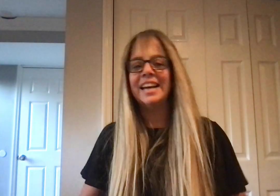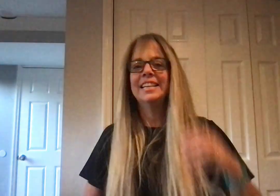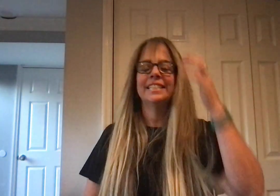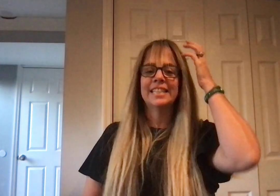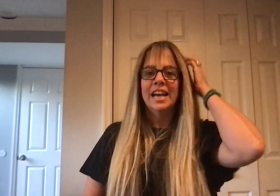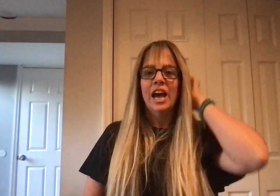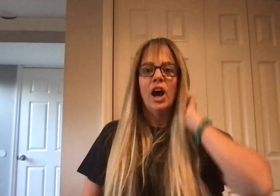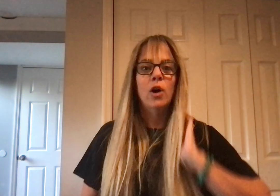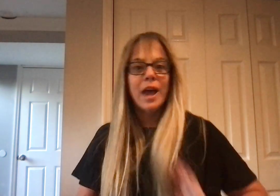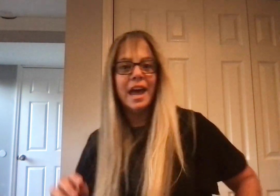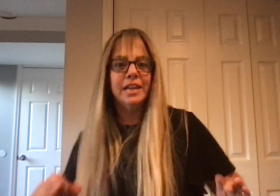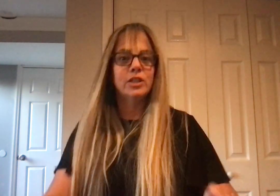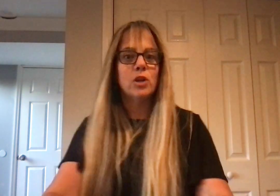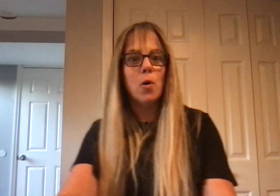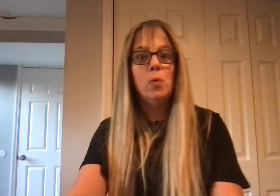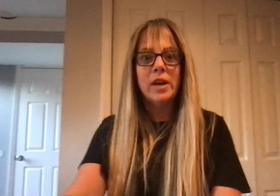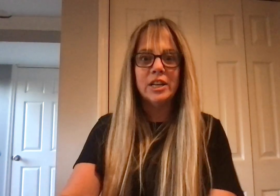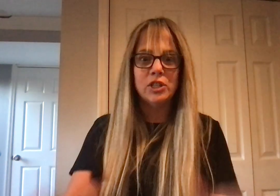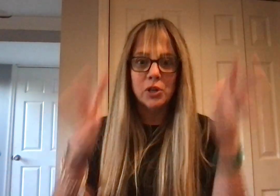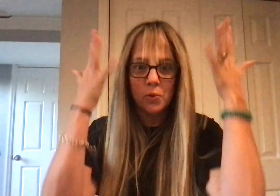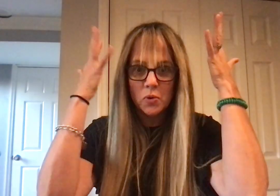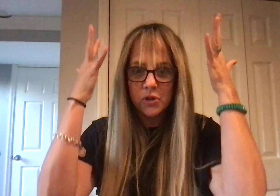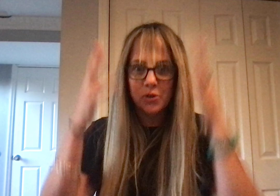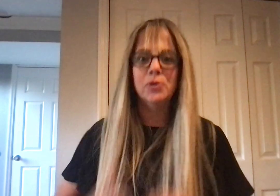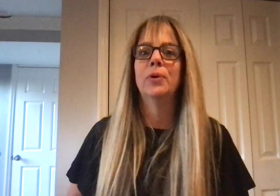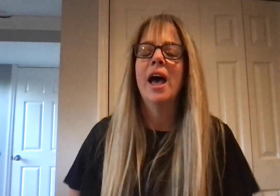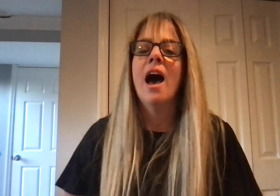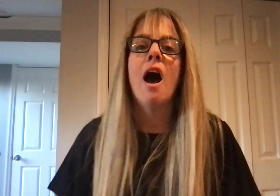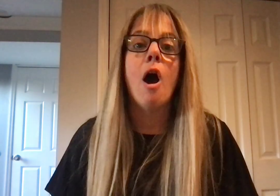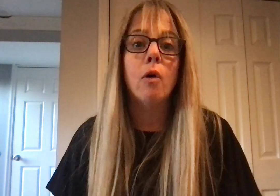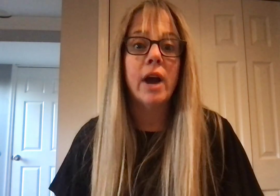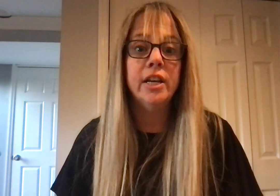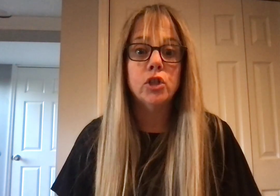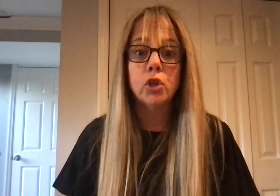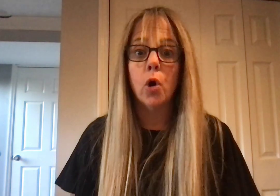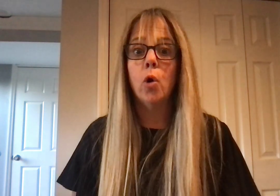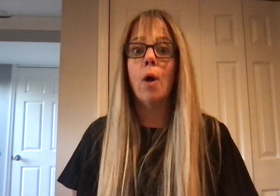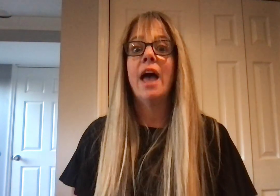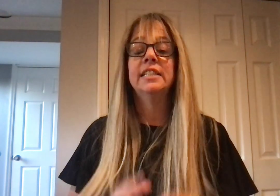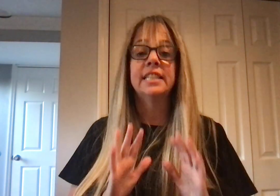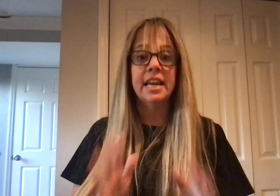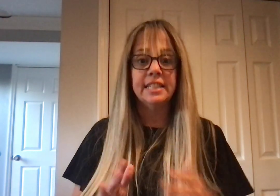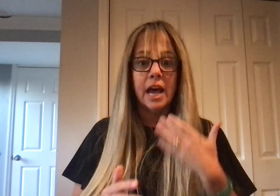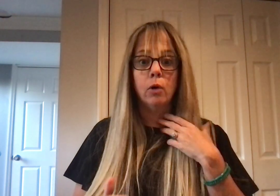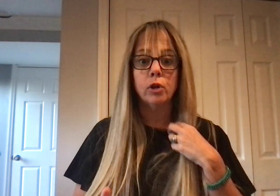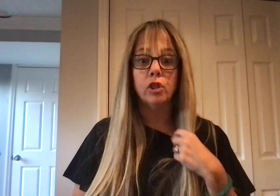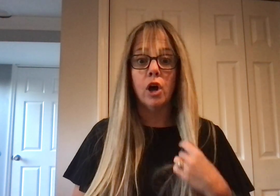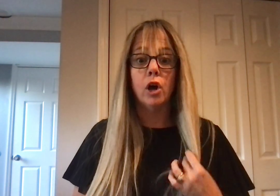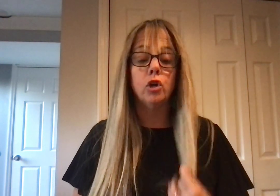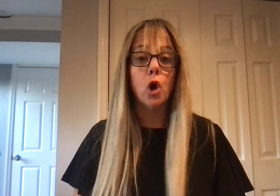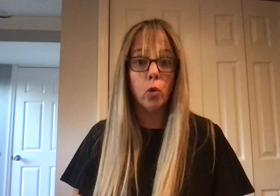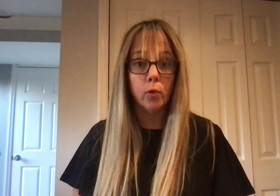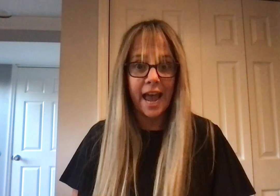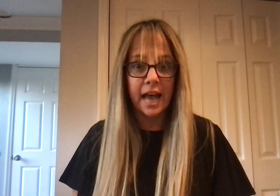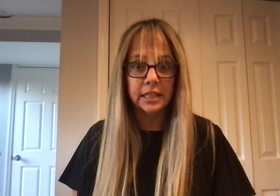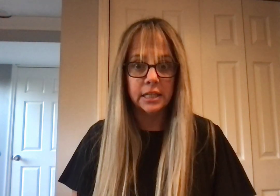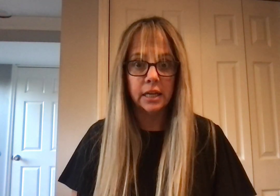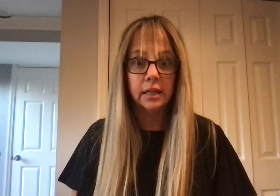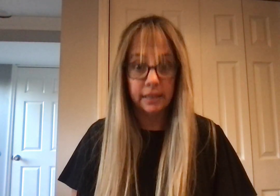Hi guys. Okay, so week 2, woohoo. All right, so I sent out the Go React